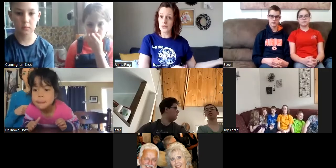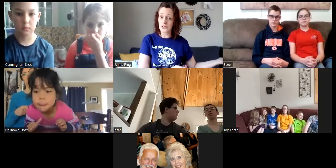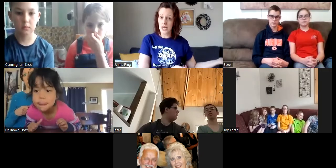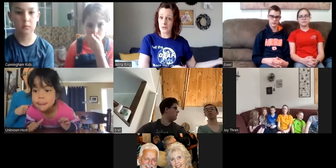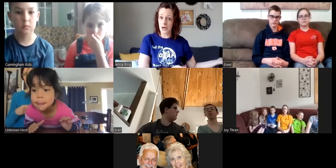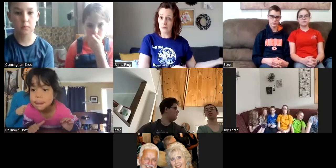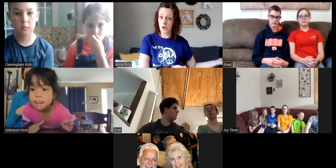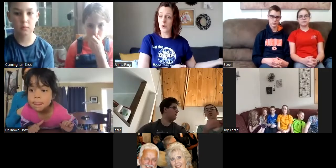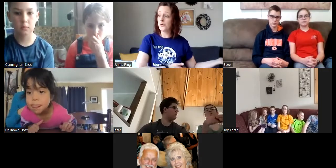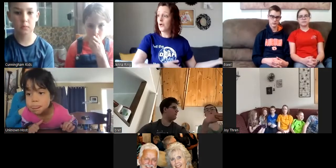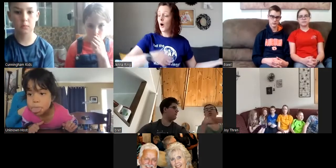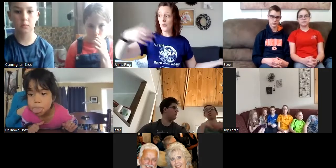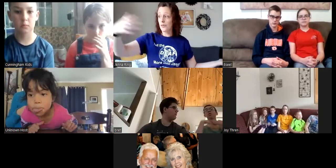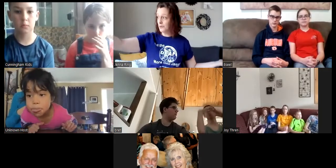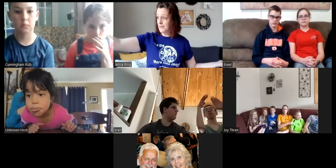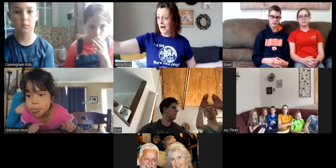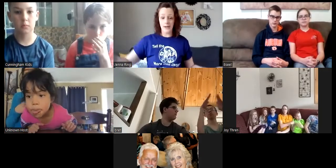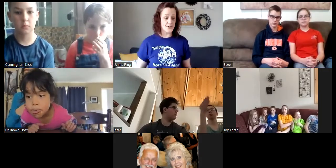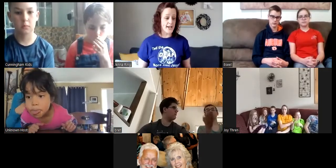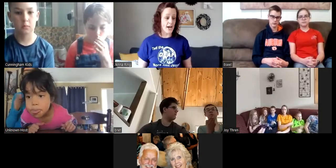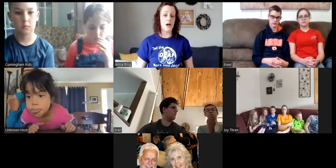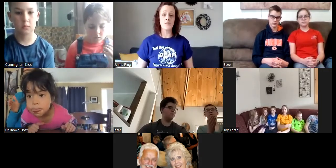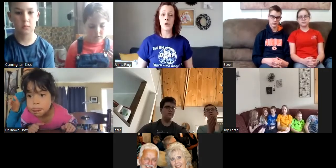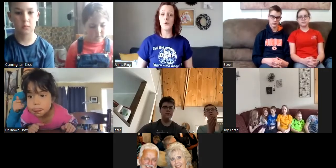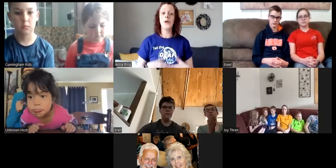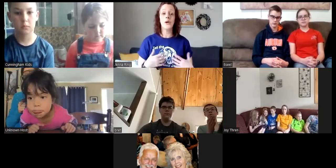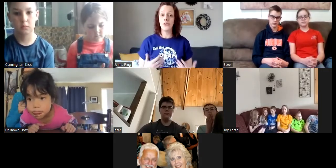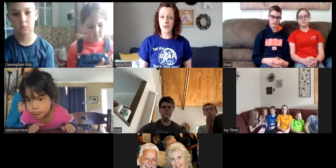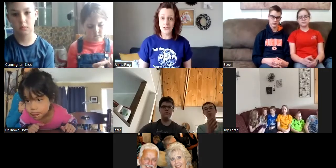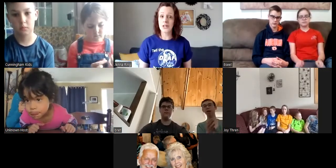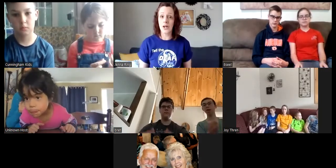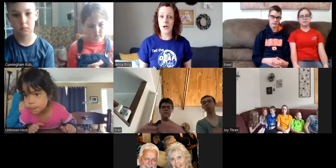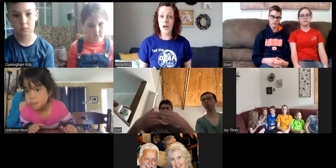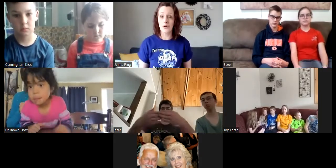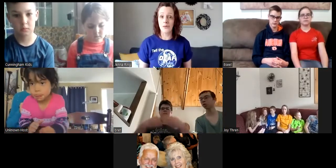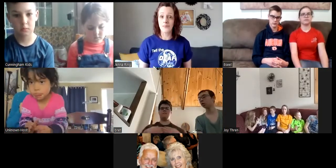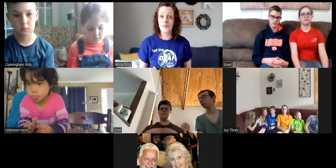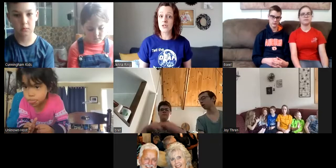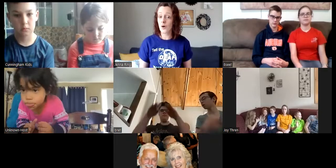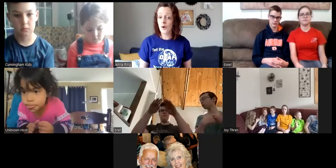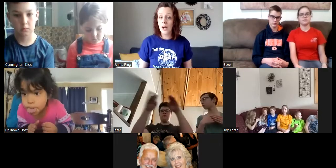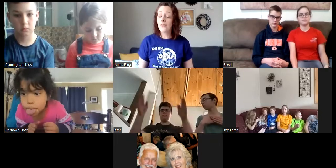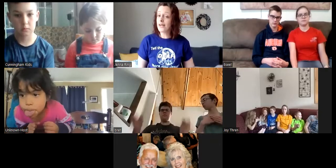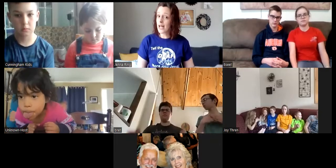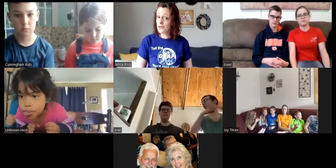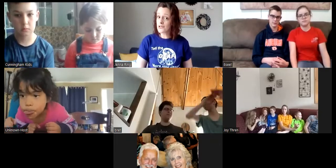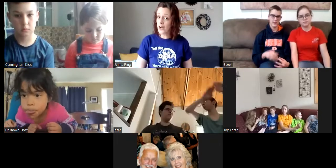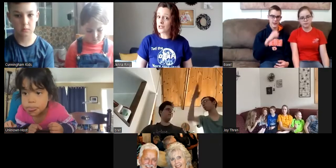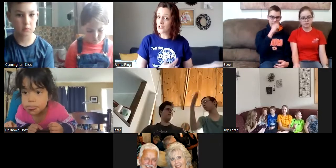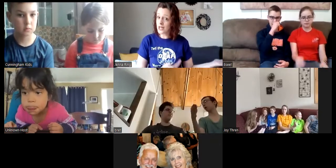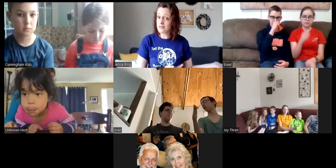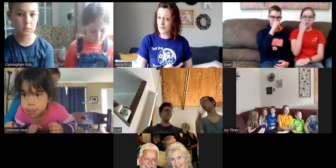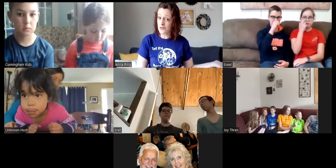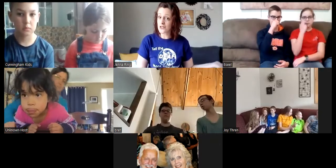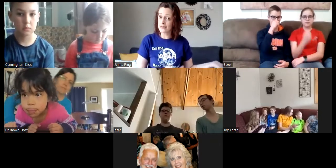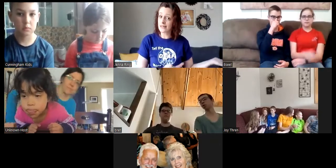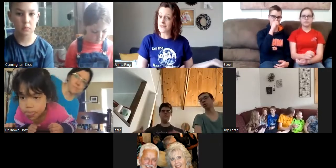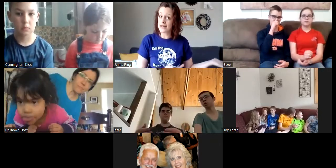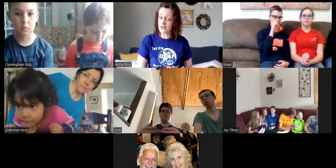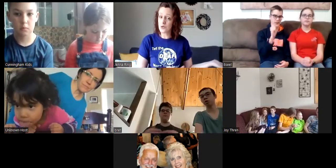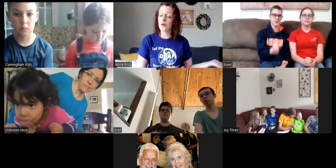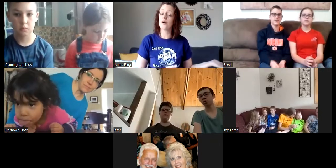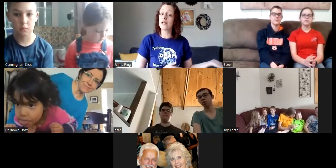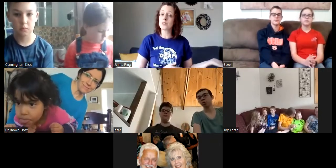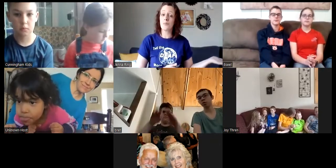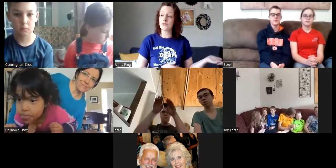2 kilometers down our road or 3 miles down our road, you're still our neighbor. So the neighbor is not just the person that